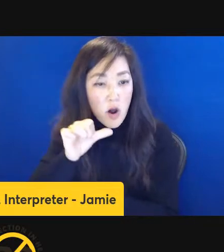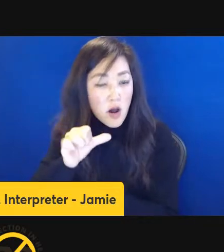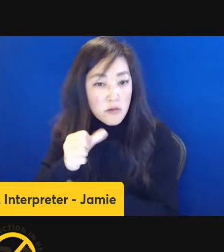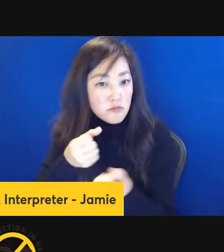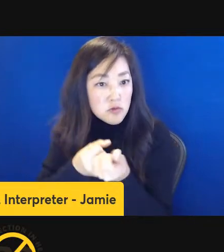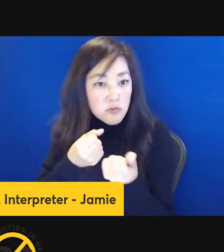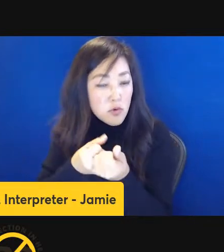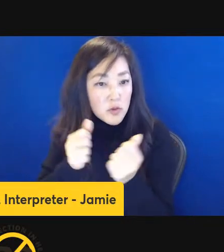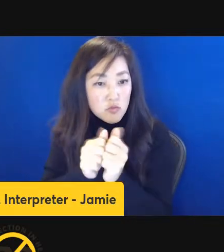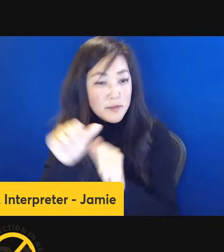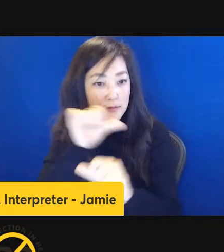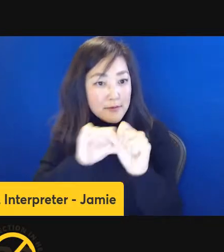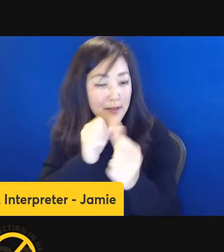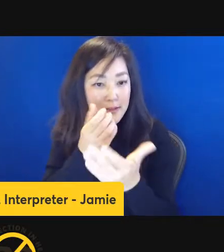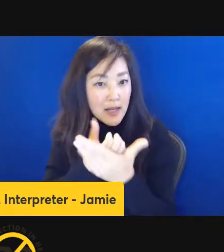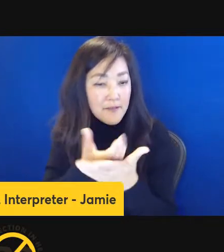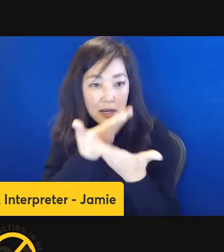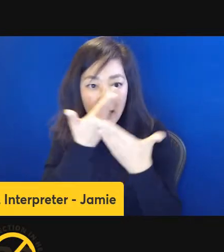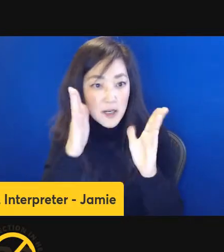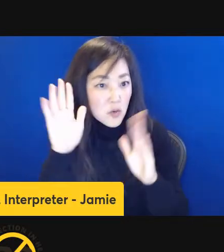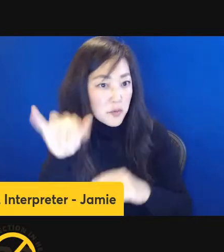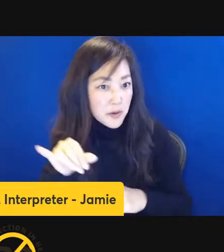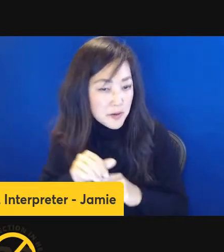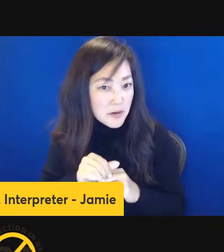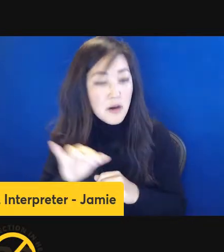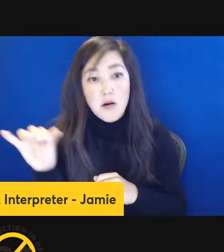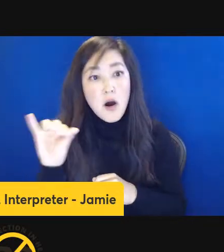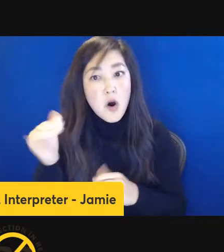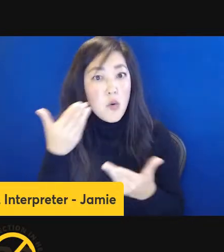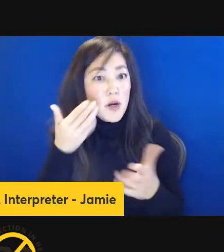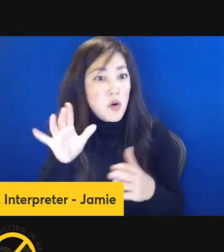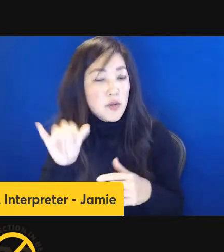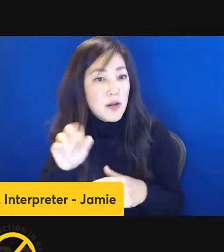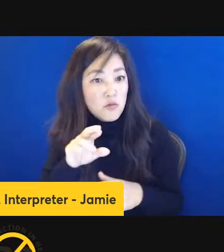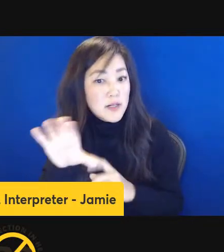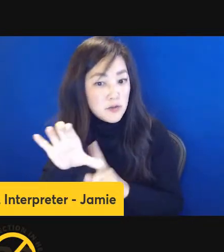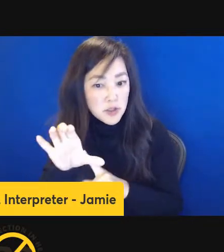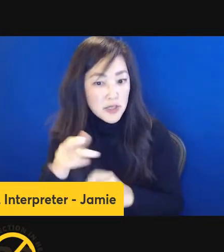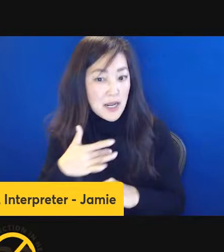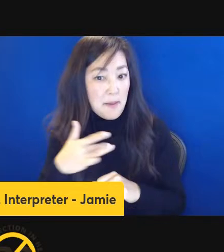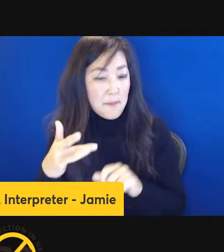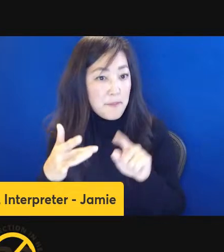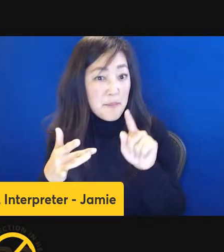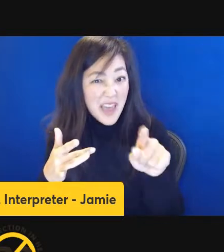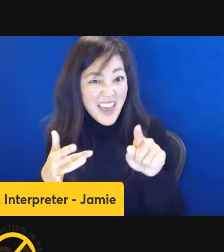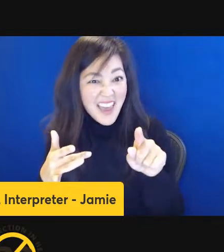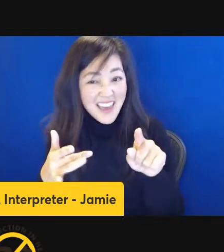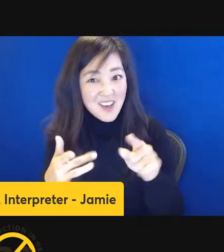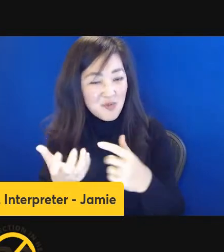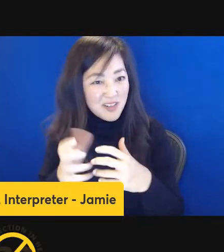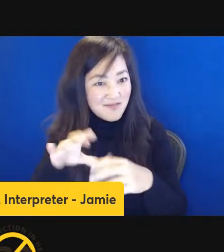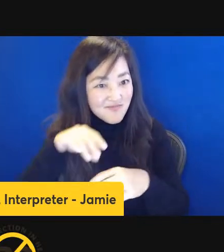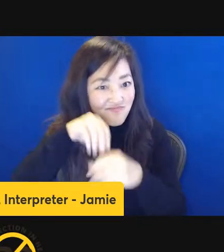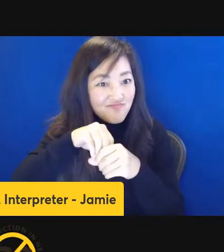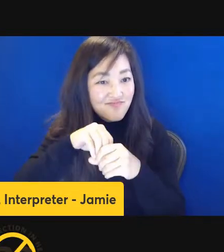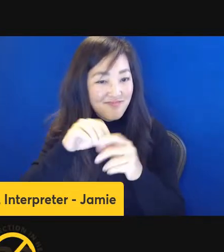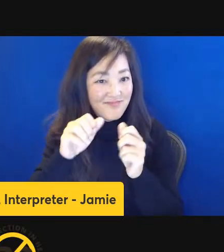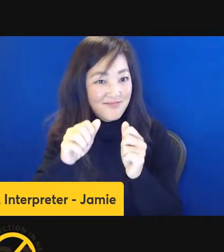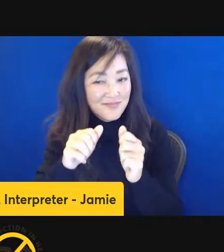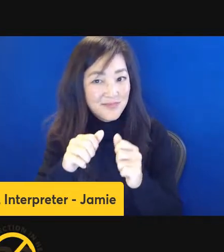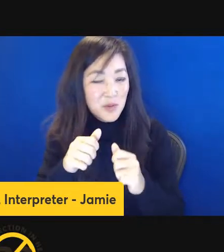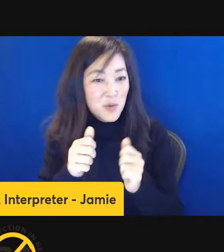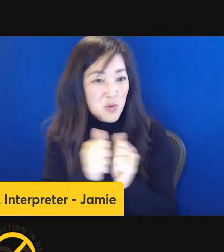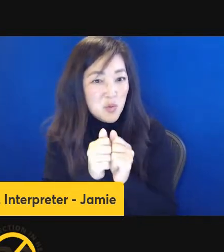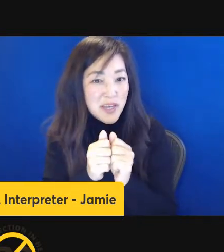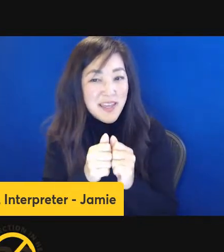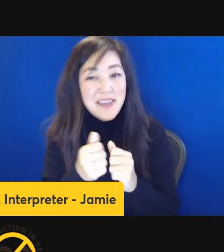in scientific evidence, nor did I know that race corrections were often embedded kind of silently in some things